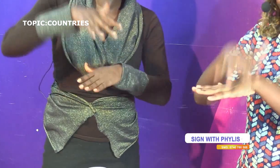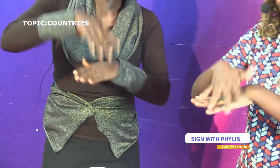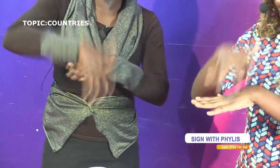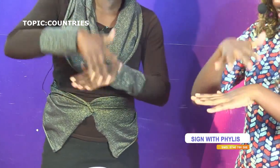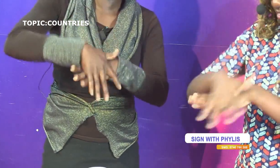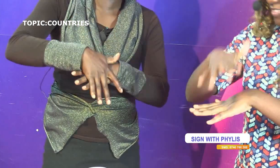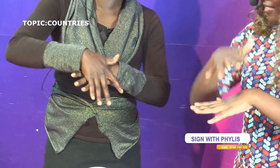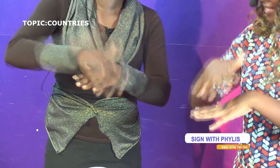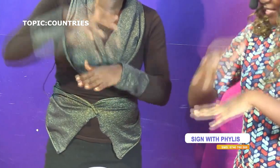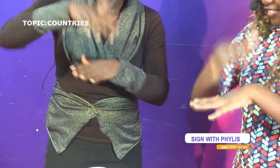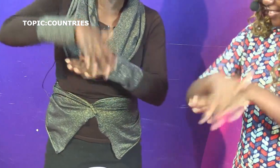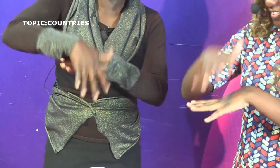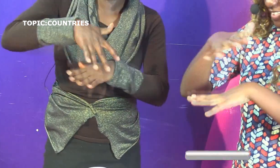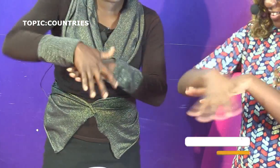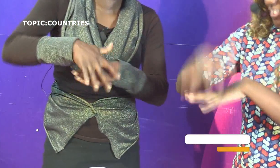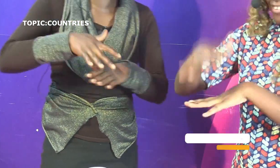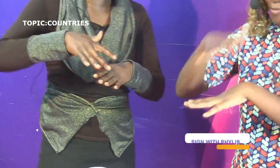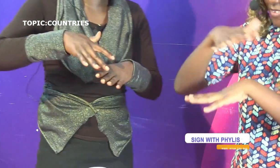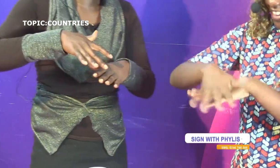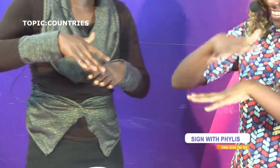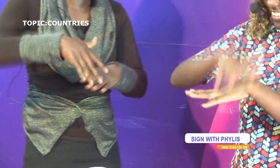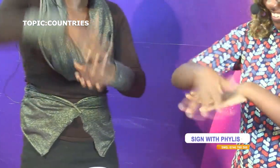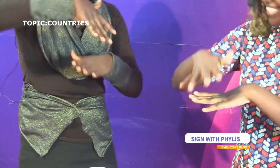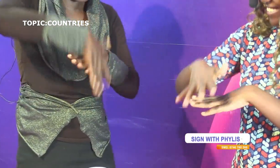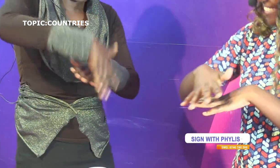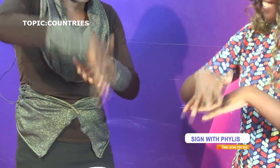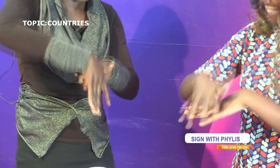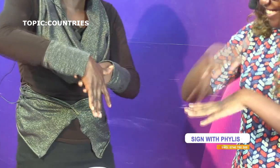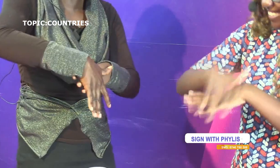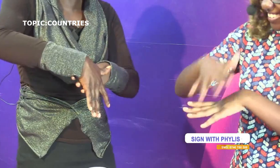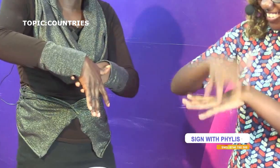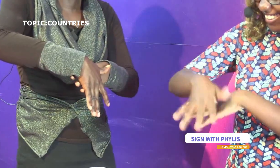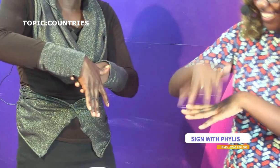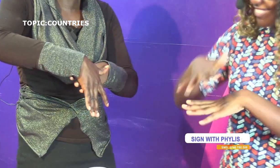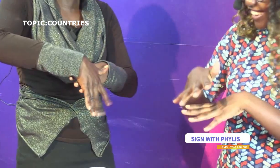like this. So Spain. Spain. Yeah, Spain. Interesting. Spain. Yeah,